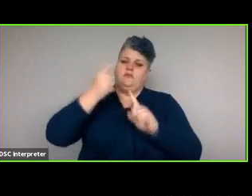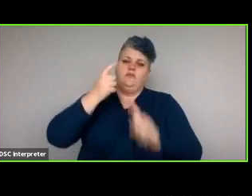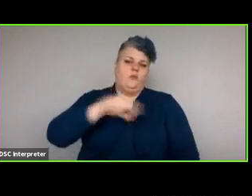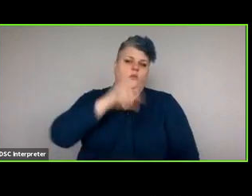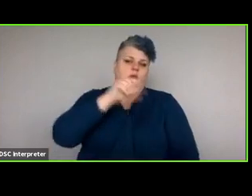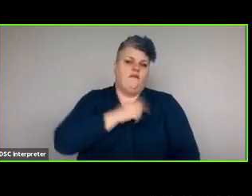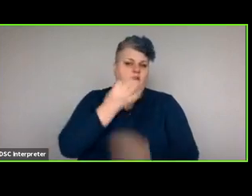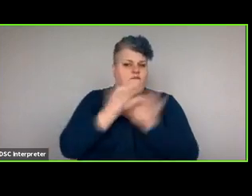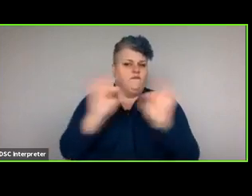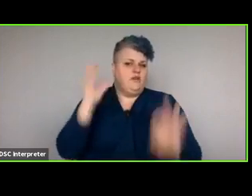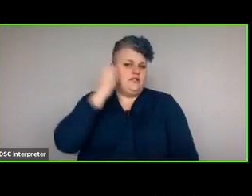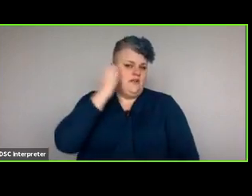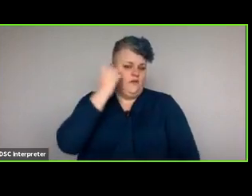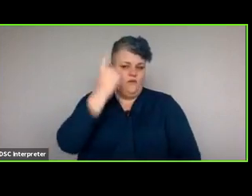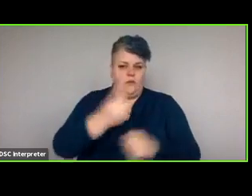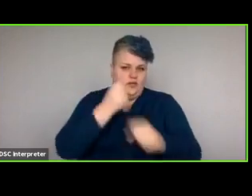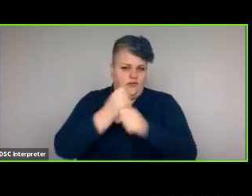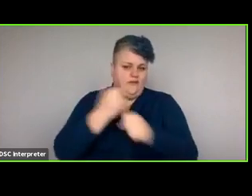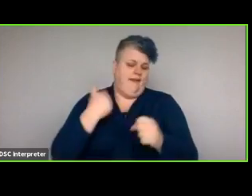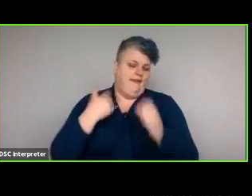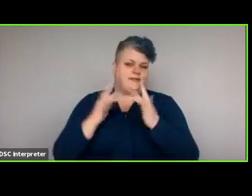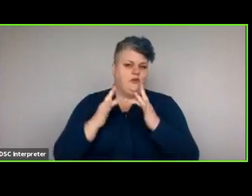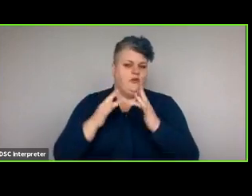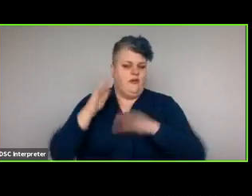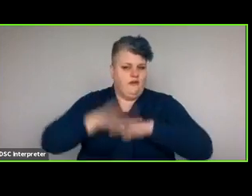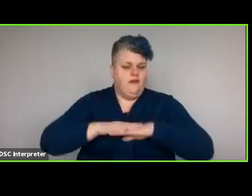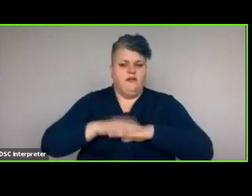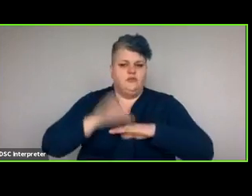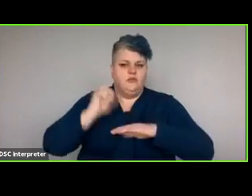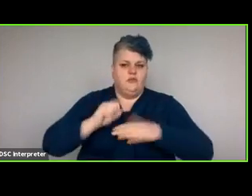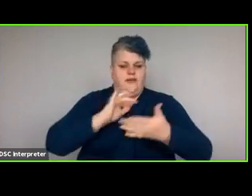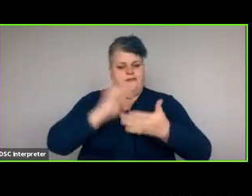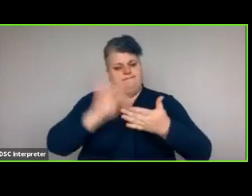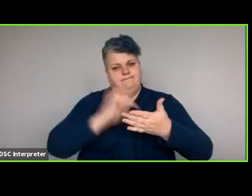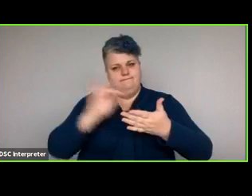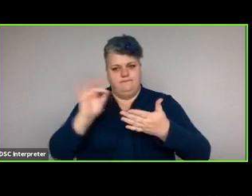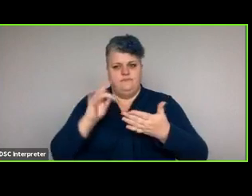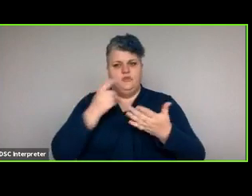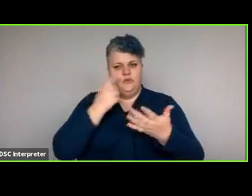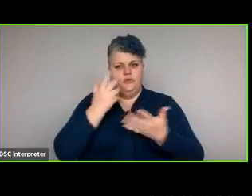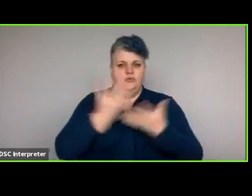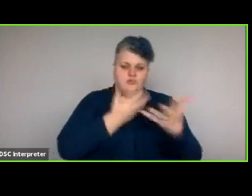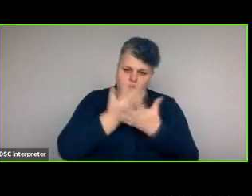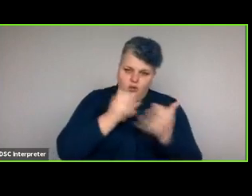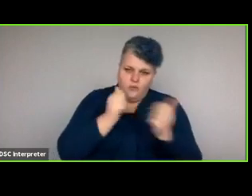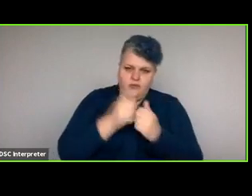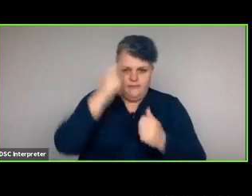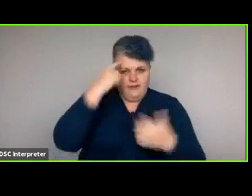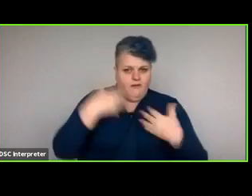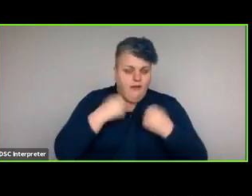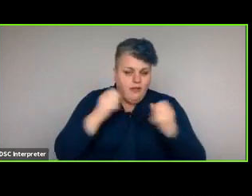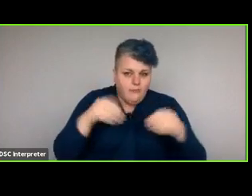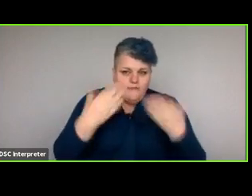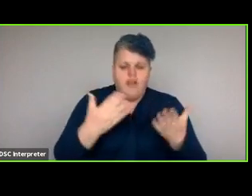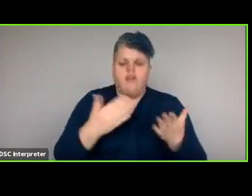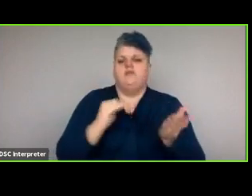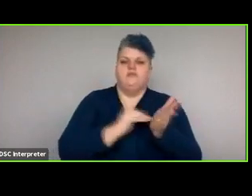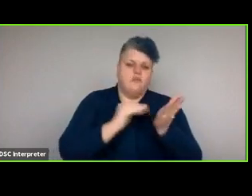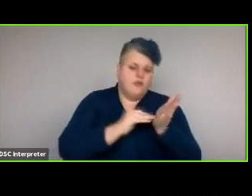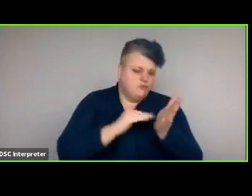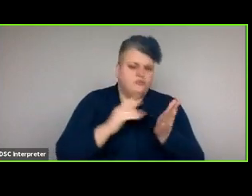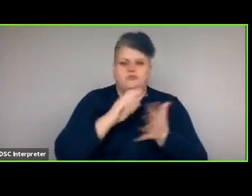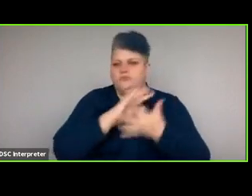year that would have internet capability, so you would be able to meet with health providers or mental health providers or something similar to that.